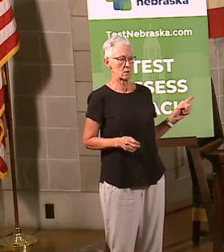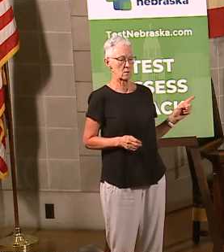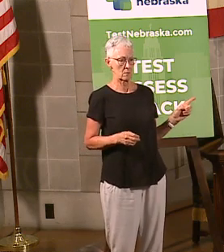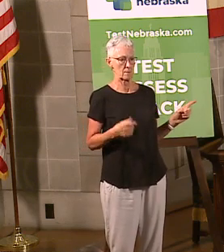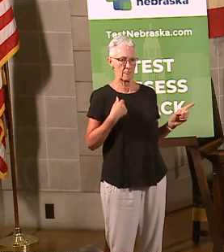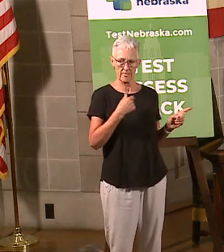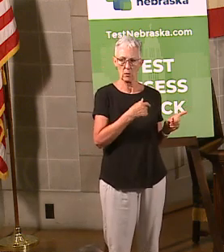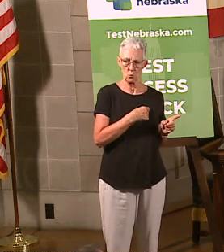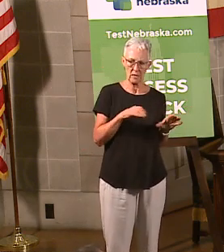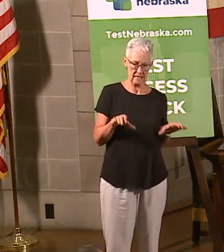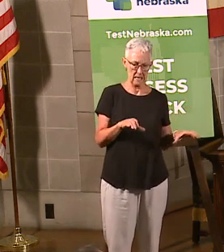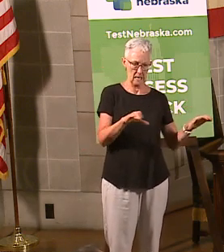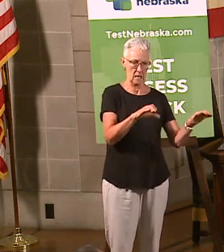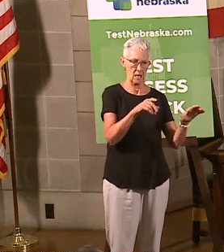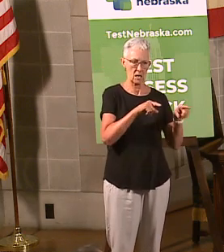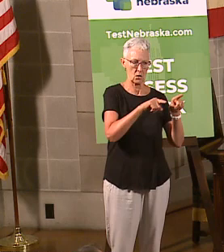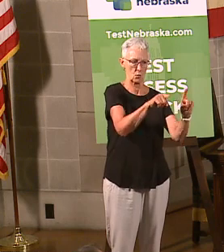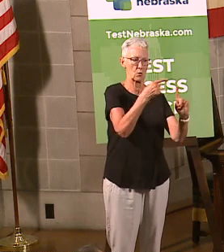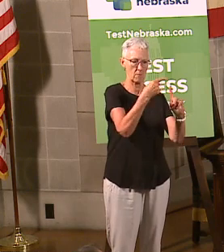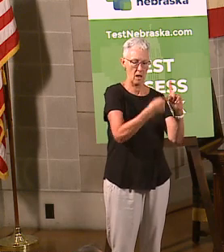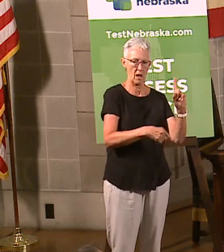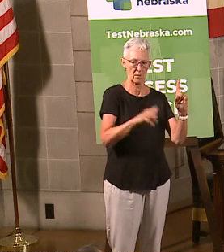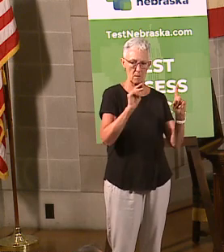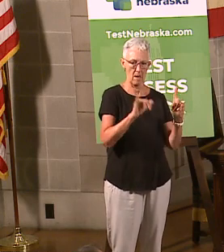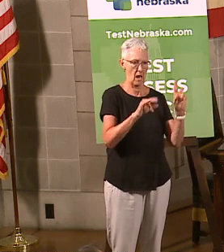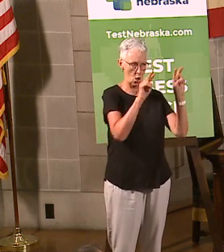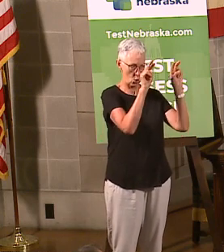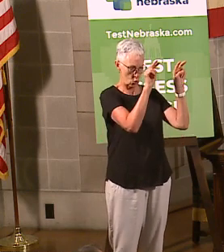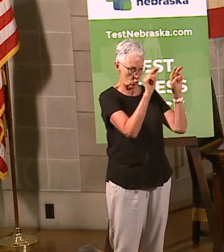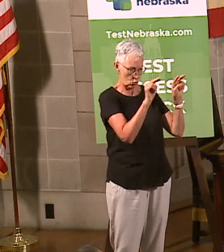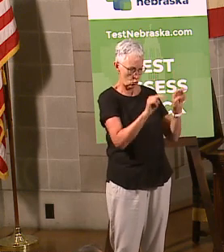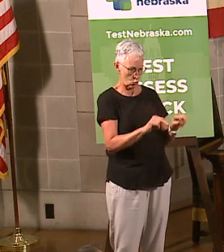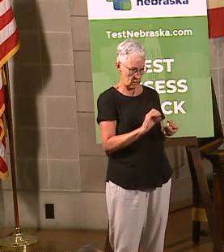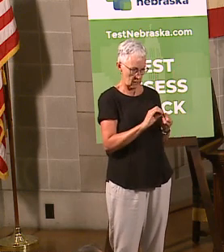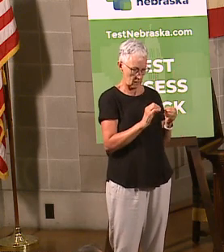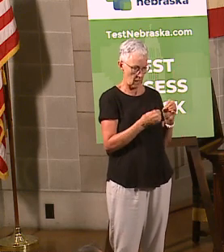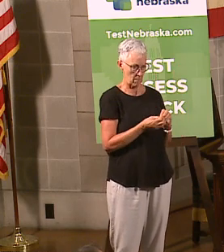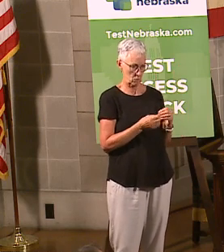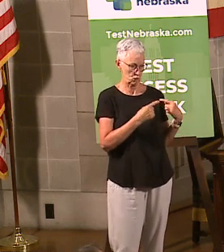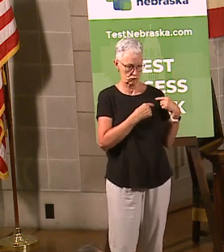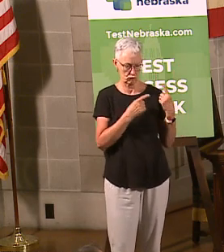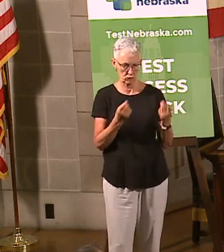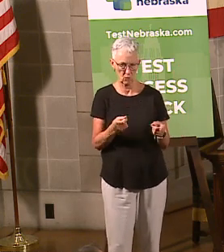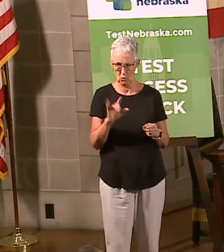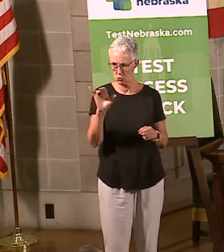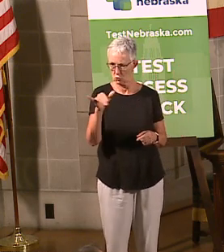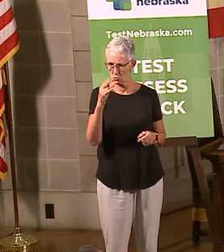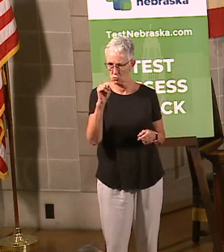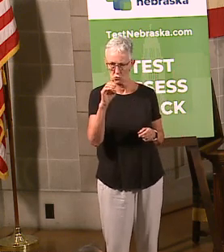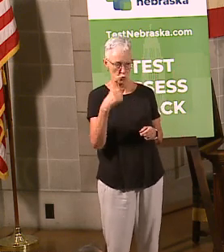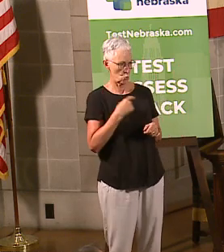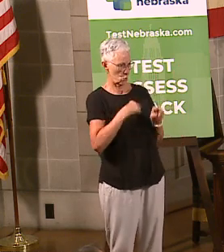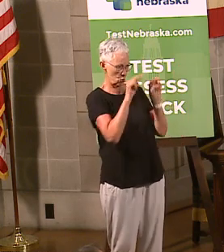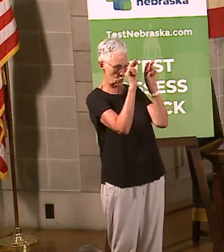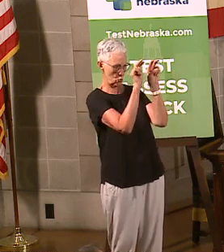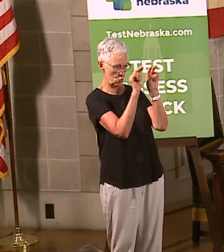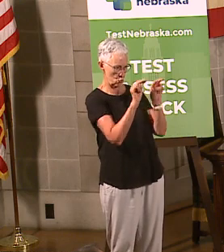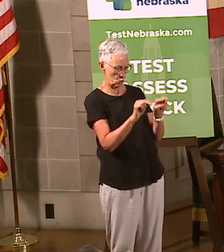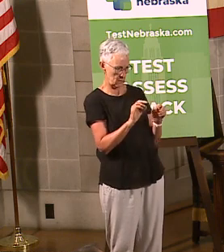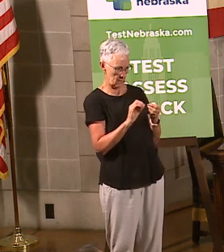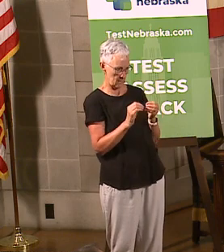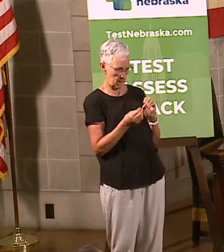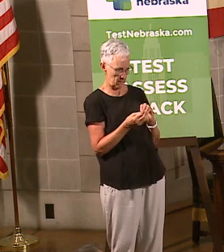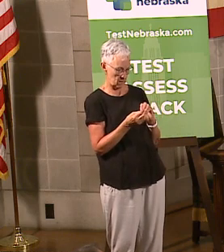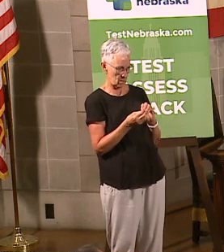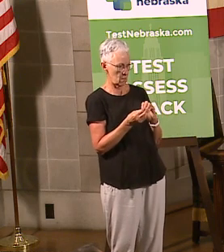what we kind of did through all the month of May. And so this is what we're doing in June as well. And so we loosened restrictions June 1st. It's